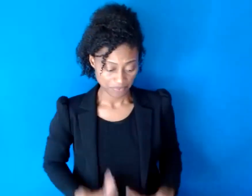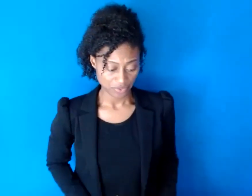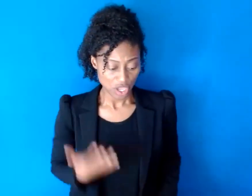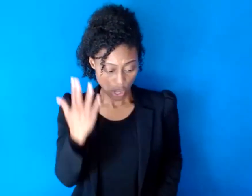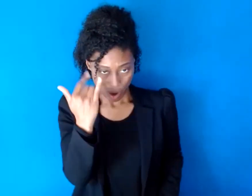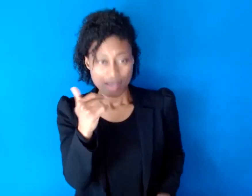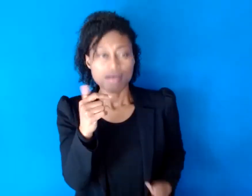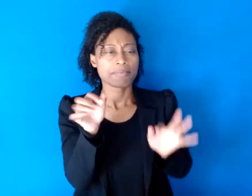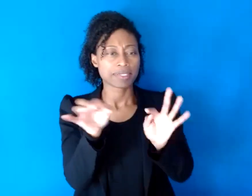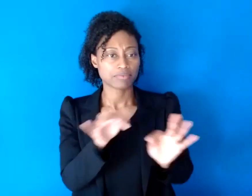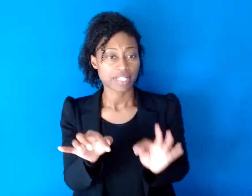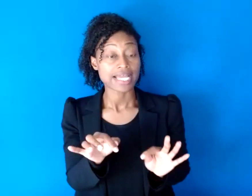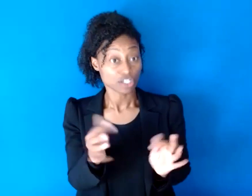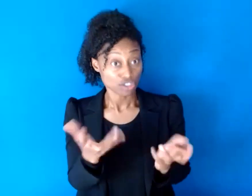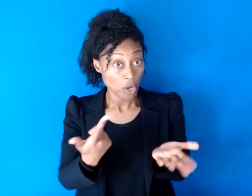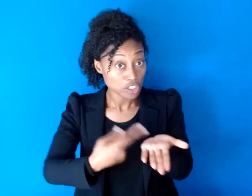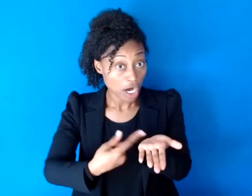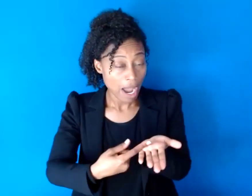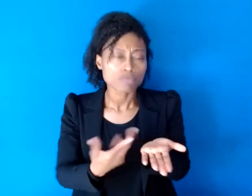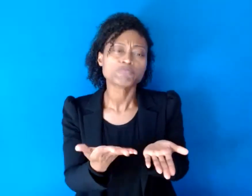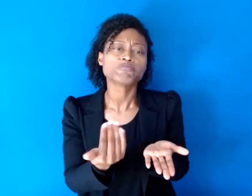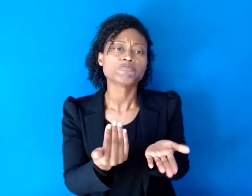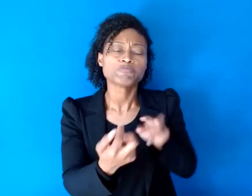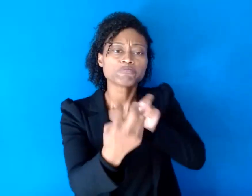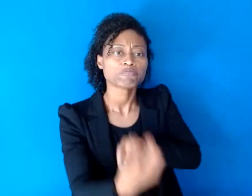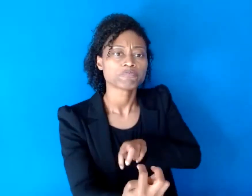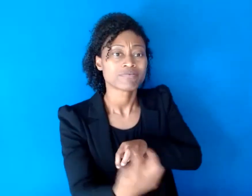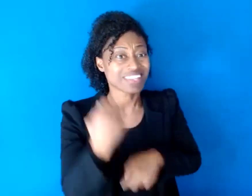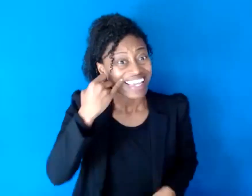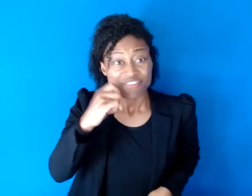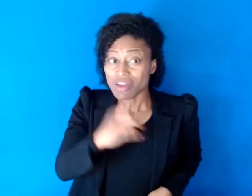a conversation about it. If you don't, then